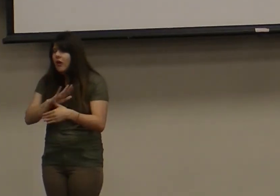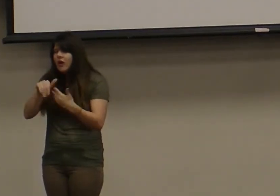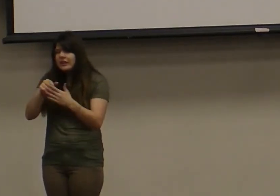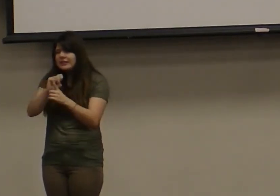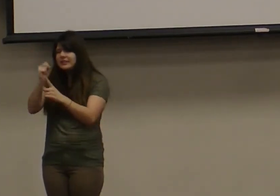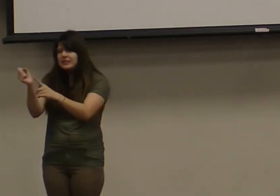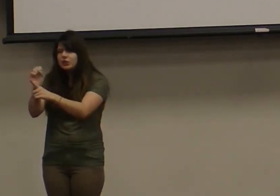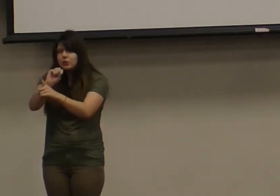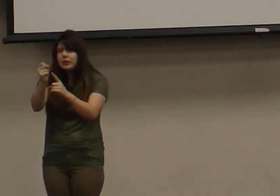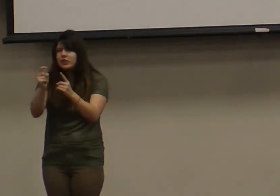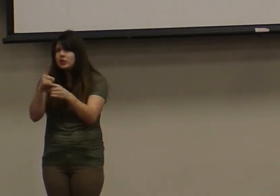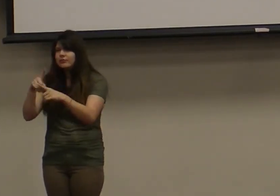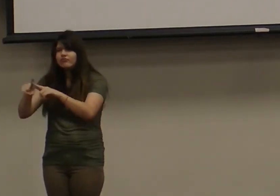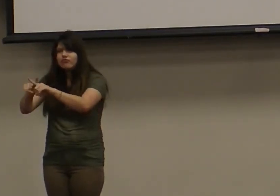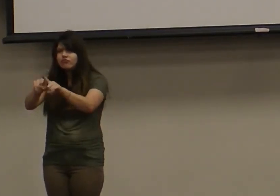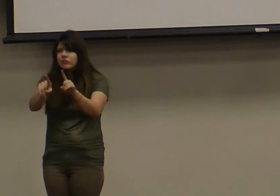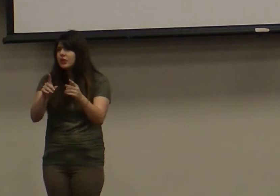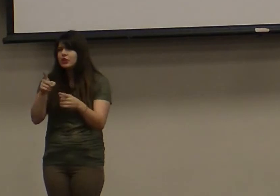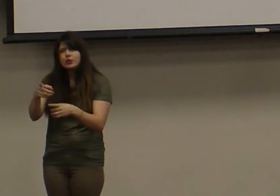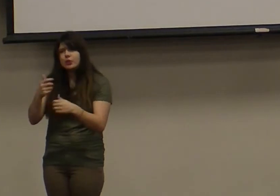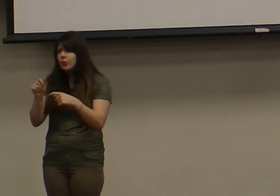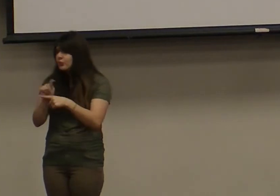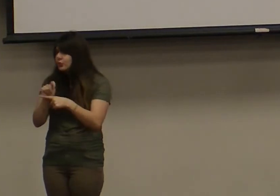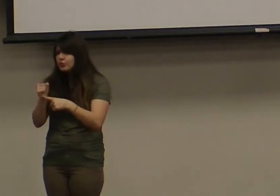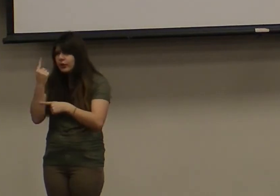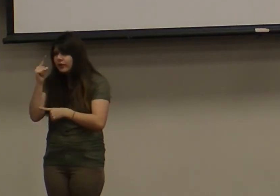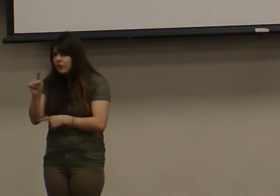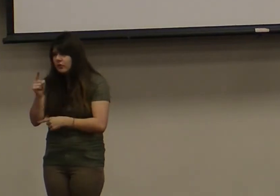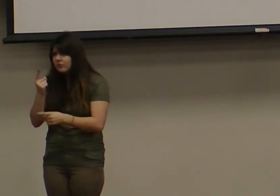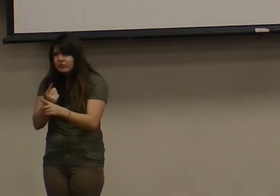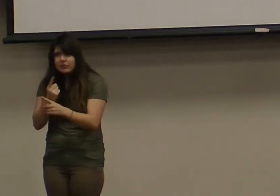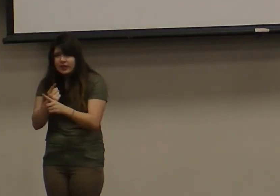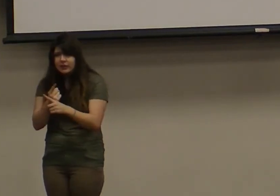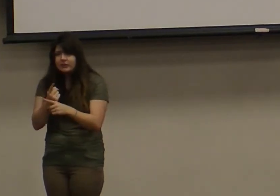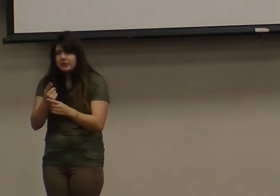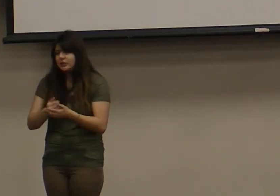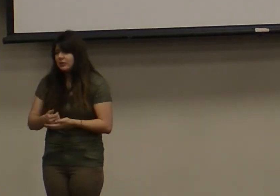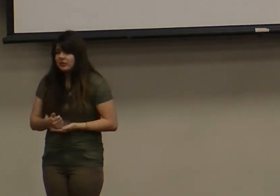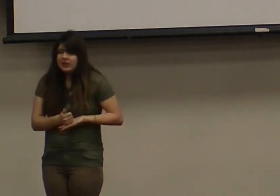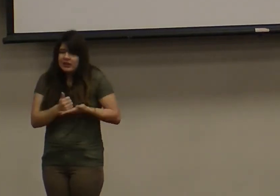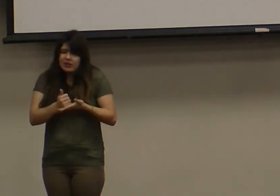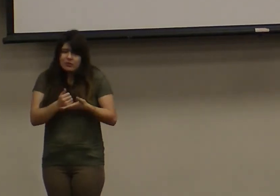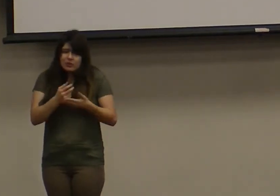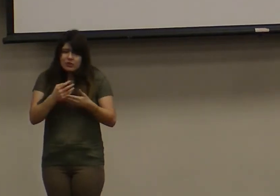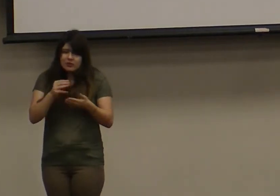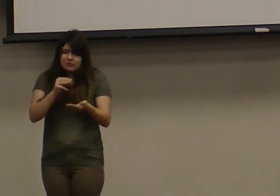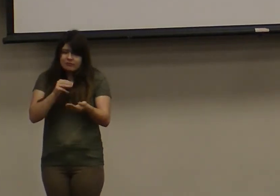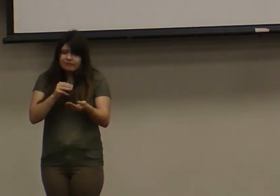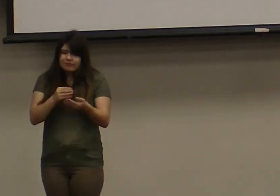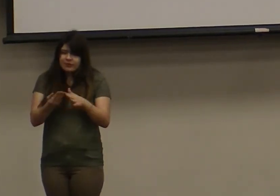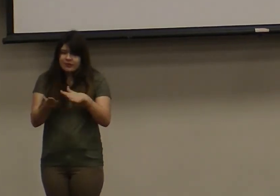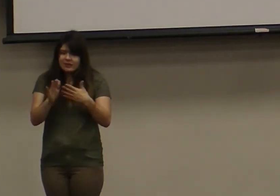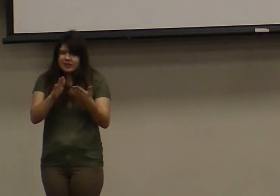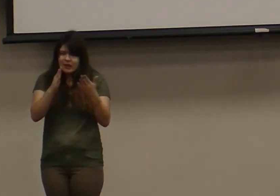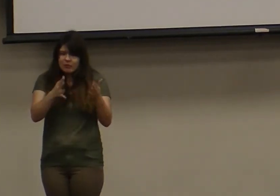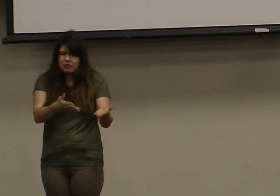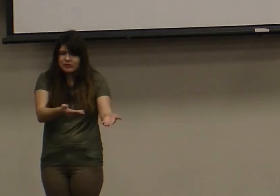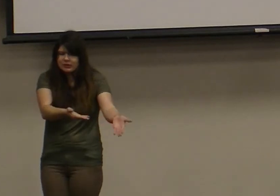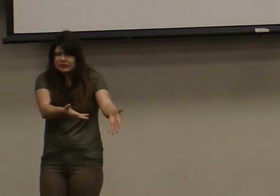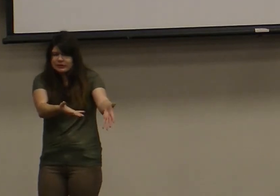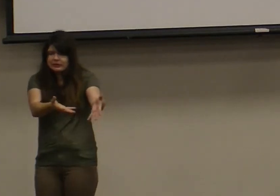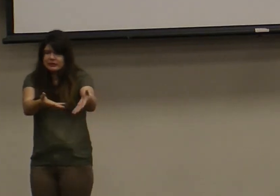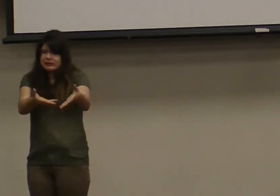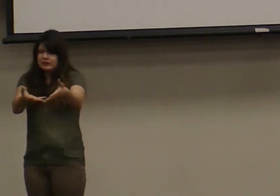experiences you don't train for, right? Have to help the mortician get him out of his bed and place him on the gurney and